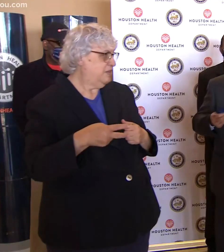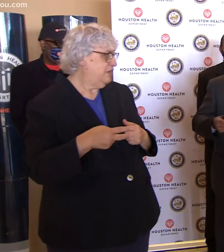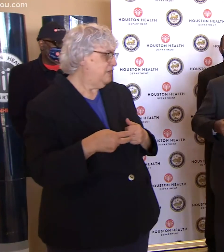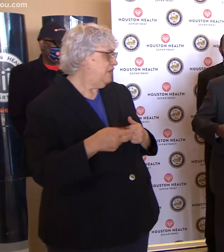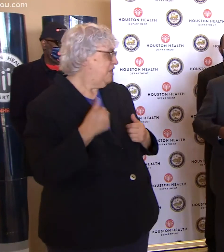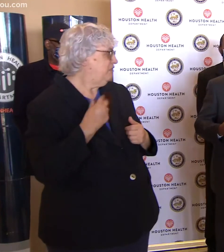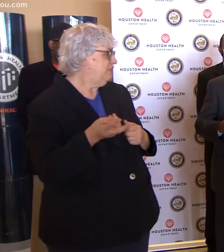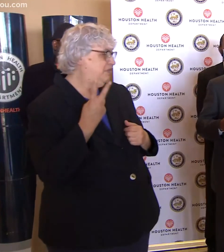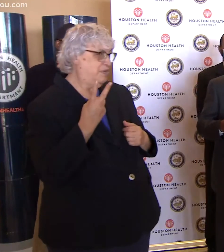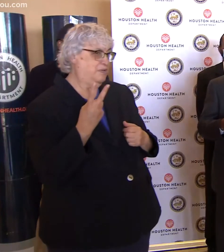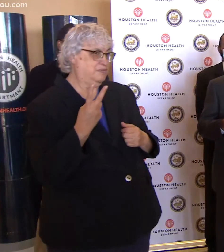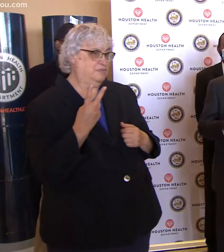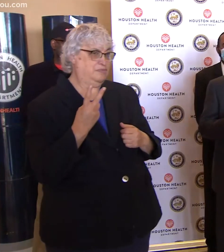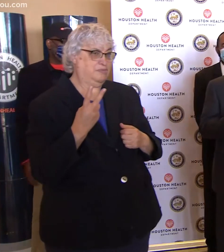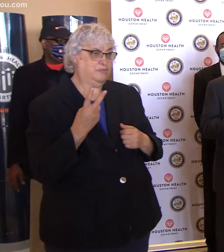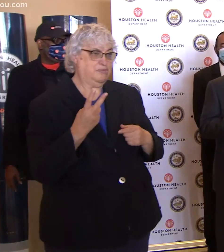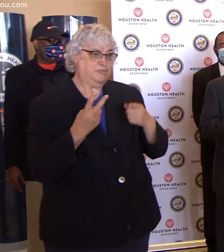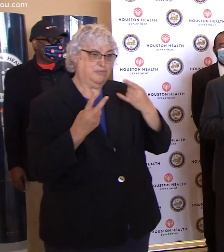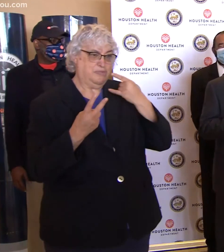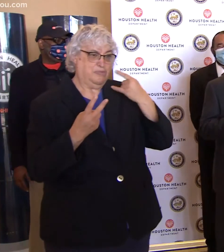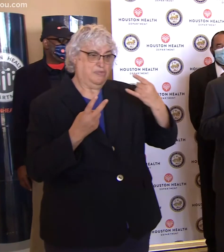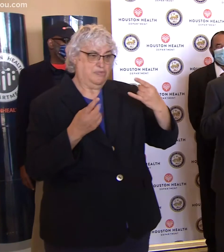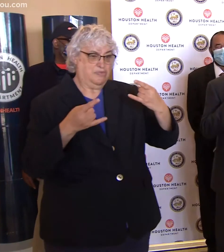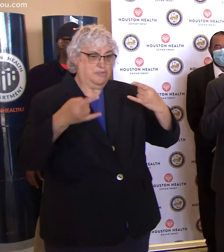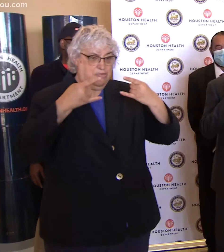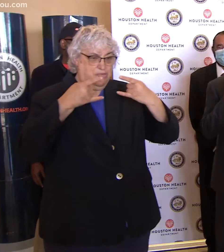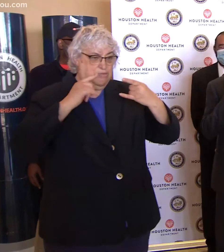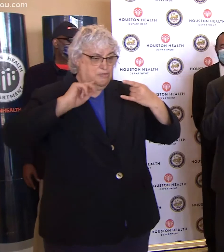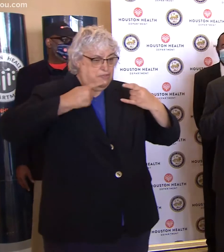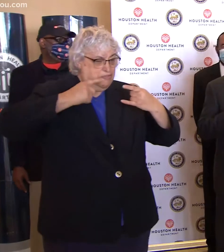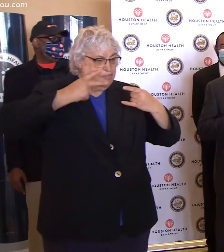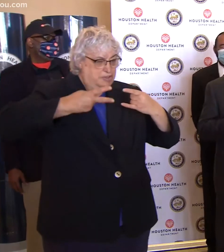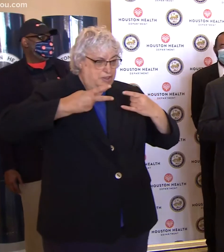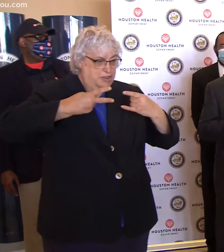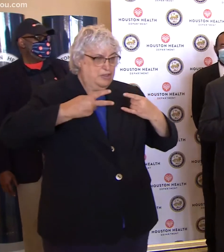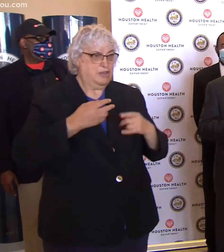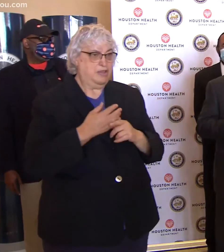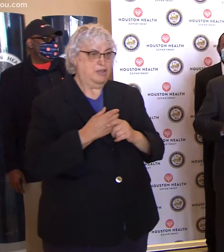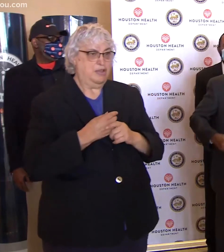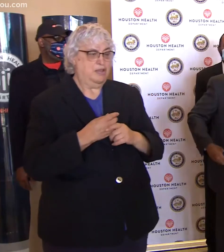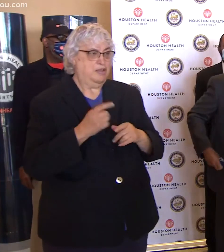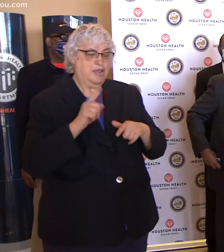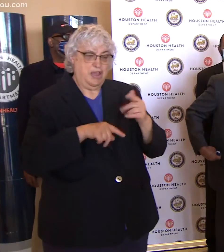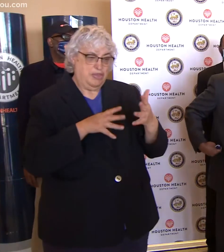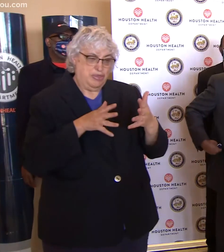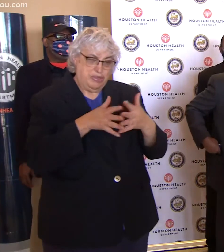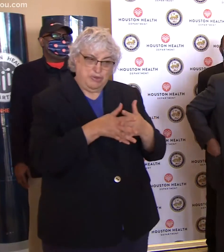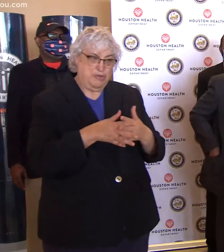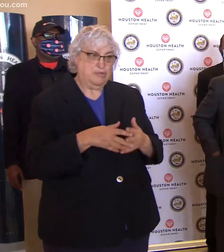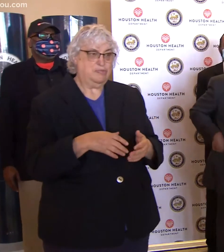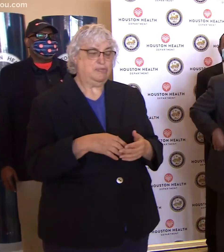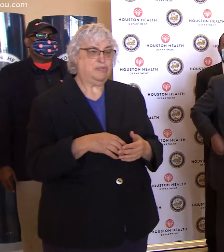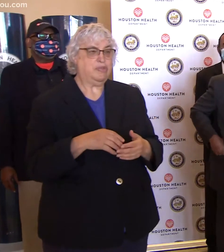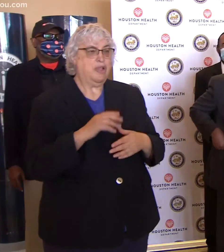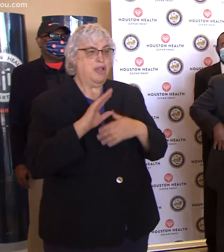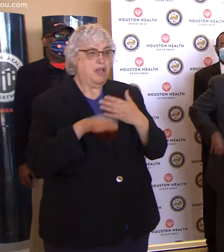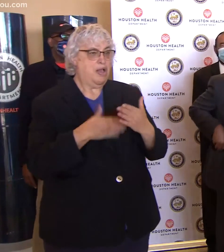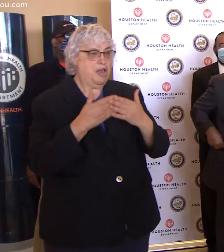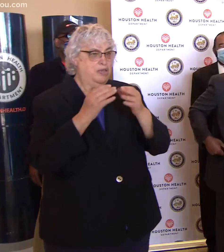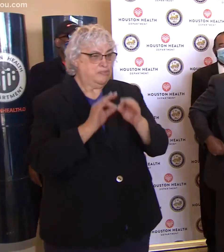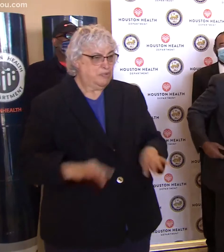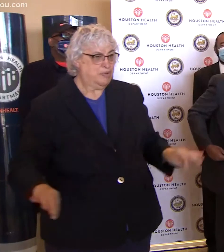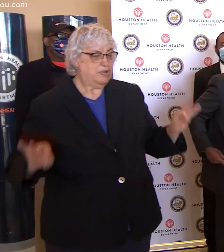Here it is. If you get past one, I try to make sure you don't get past the second one. So wearing the mask, the social distance, all of those things are